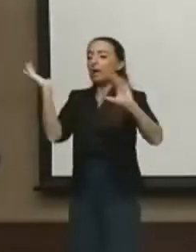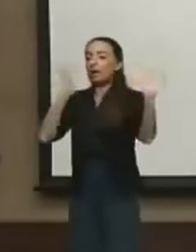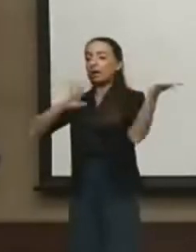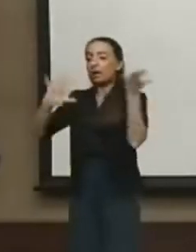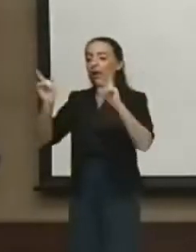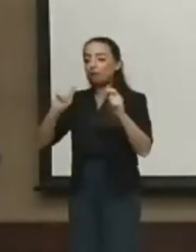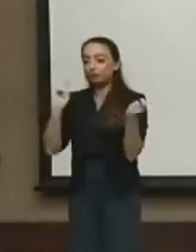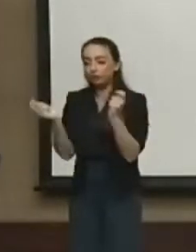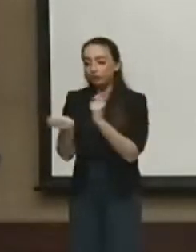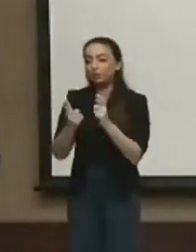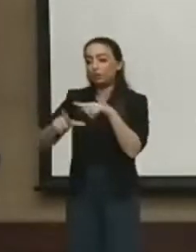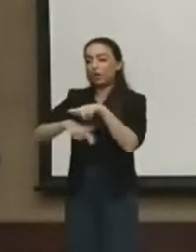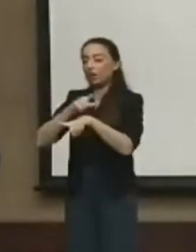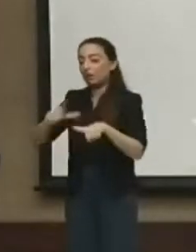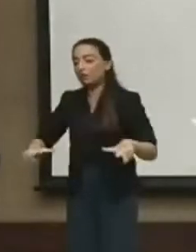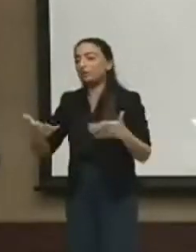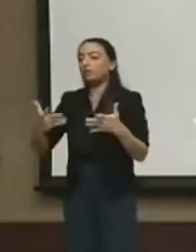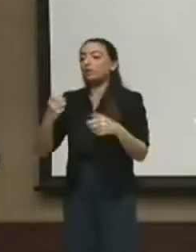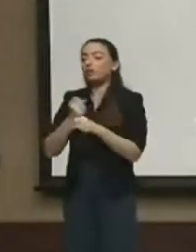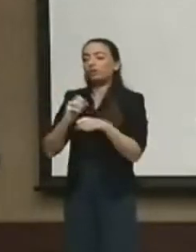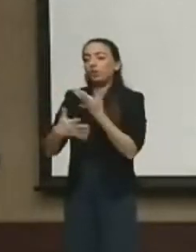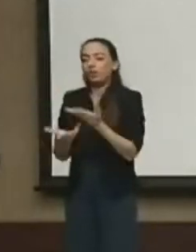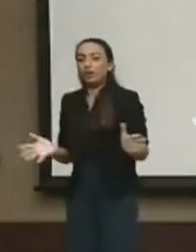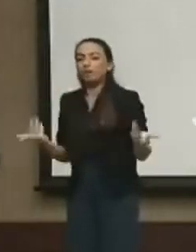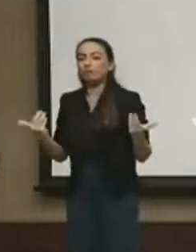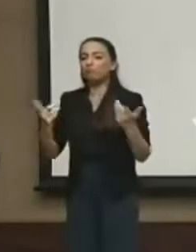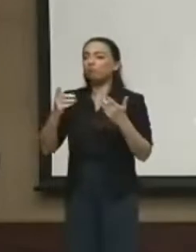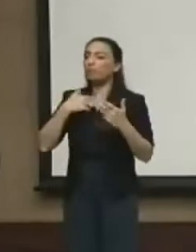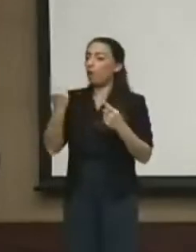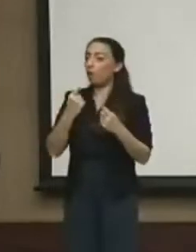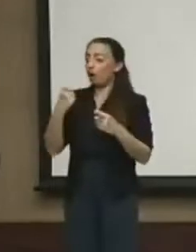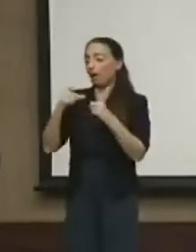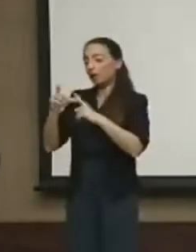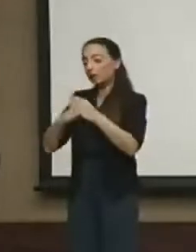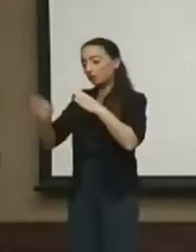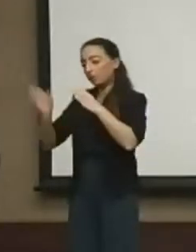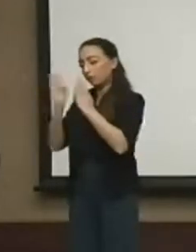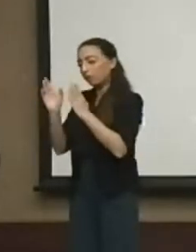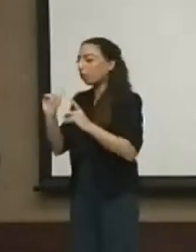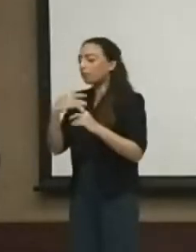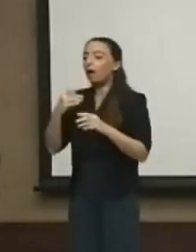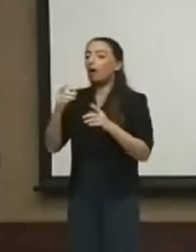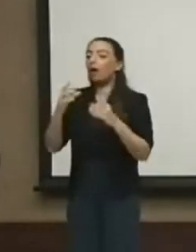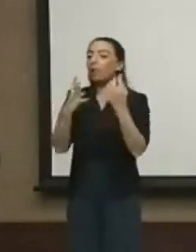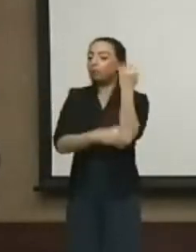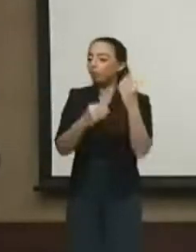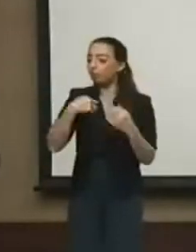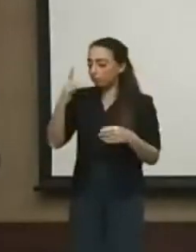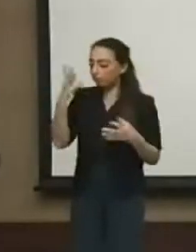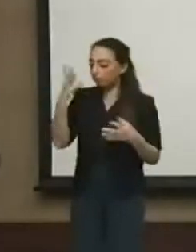could be literacy, general literacy, it could be poverty alleviation, it could be whatever. And